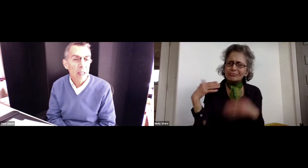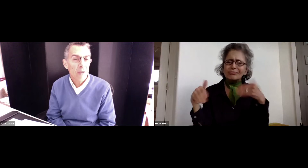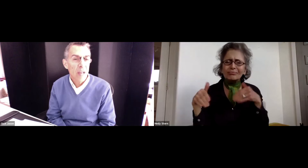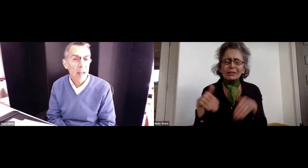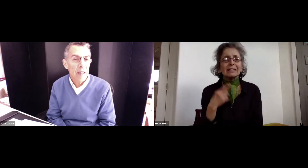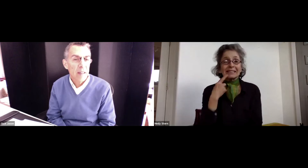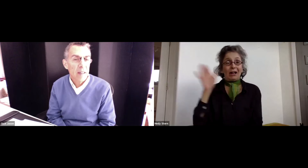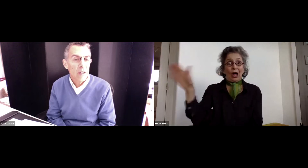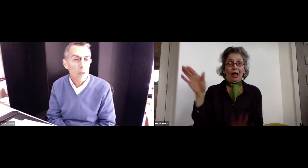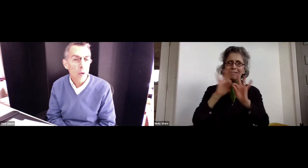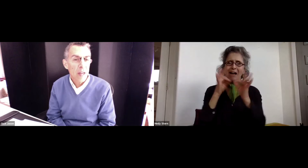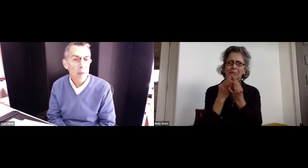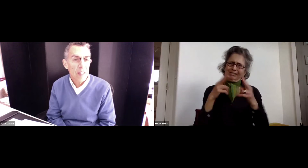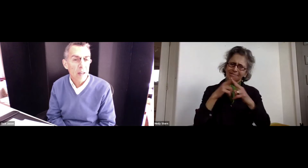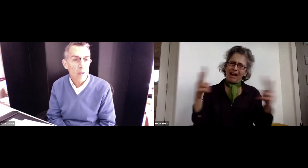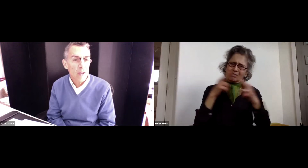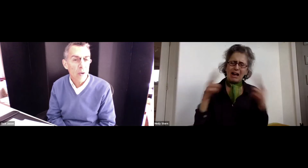Vienna. She was more than happy to tell us those stories, and